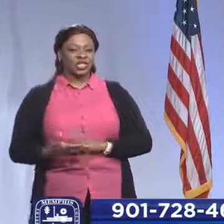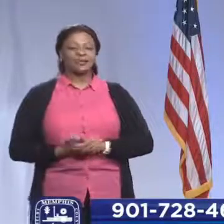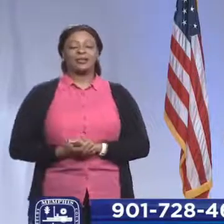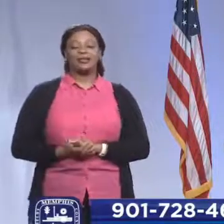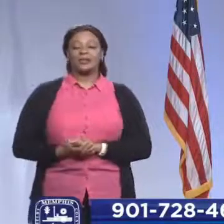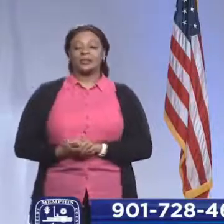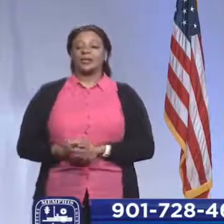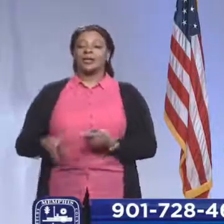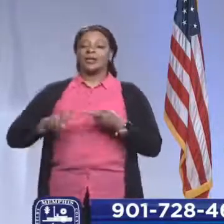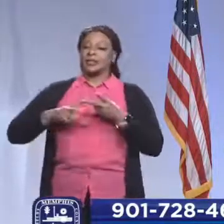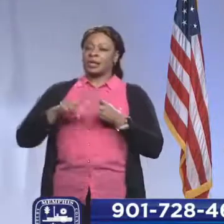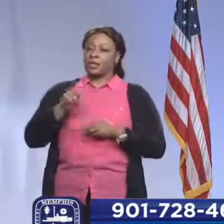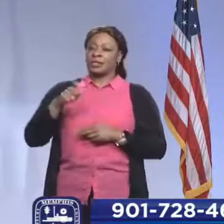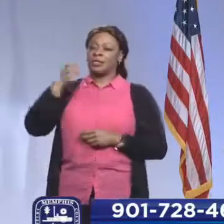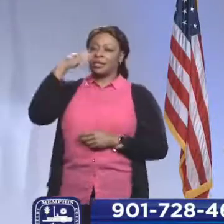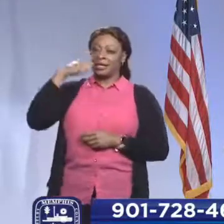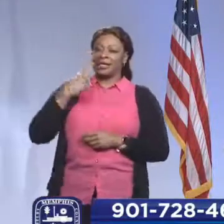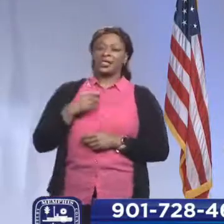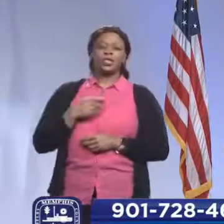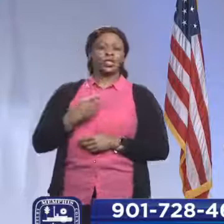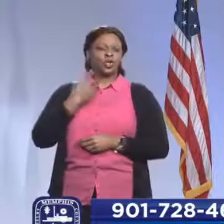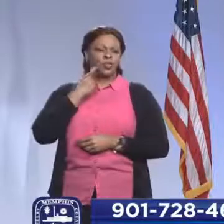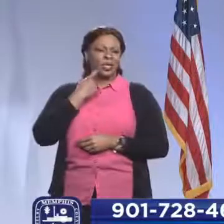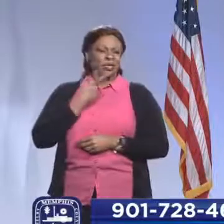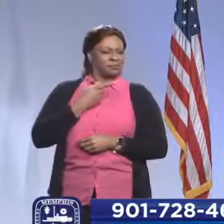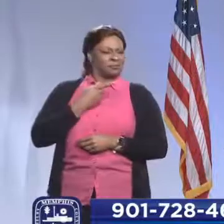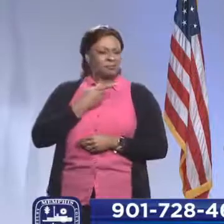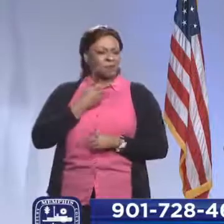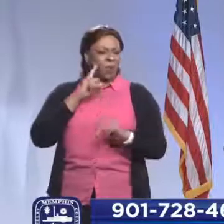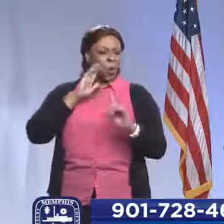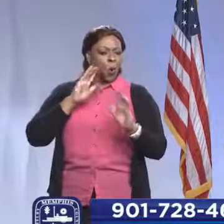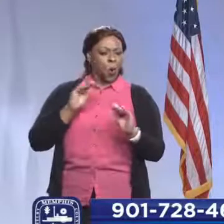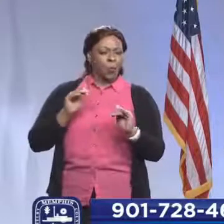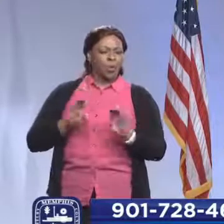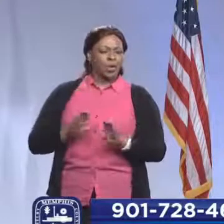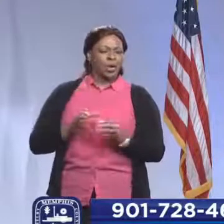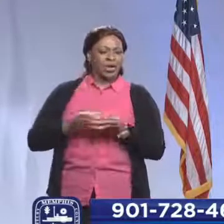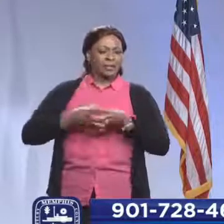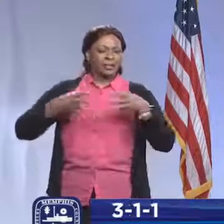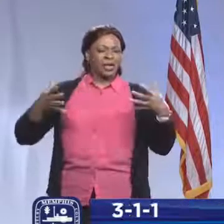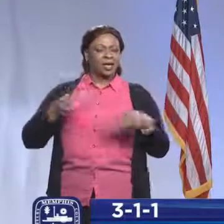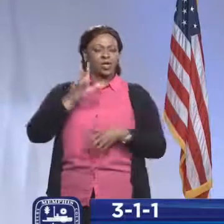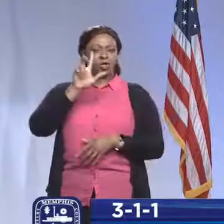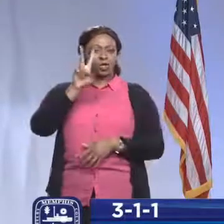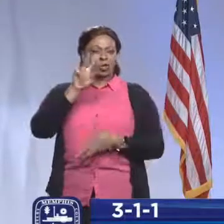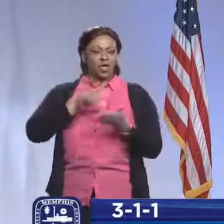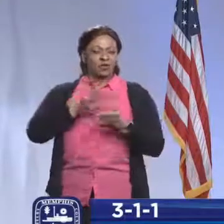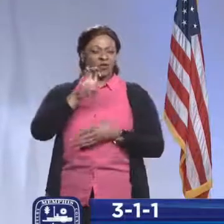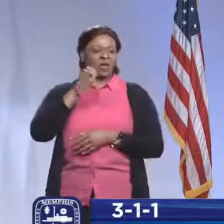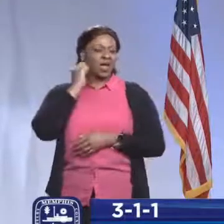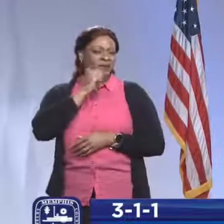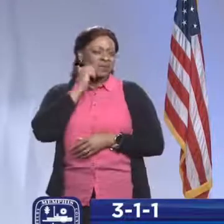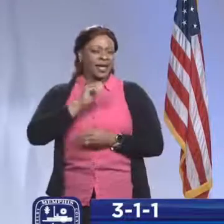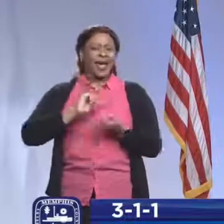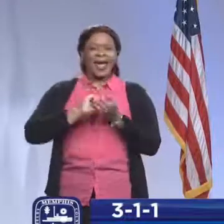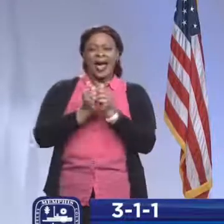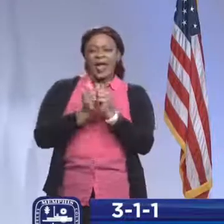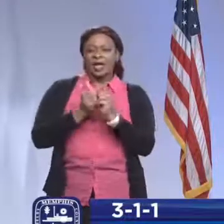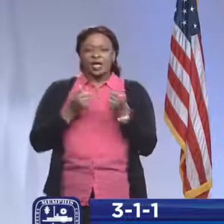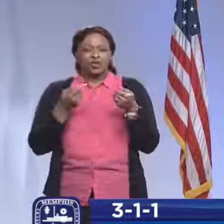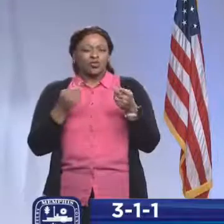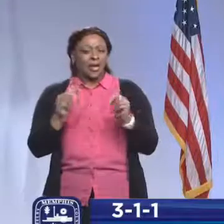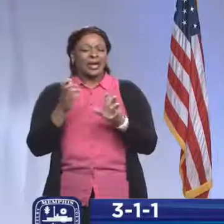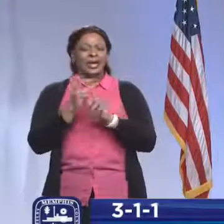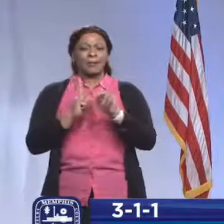So my second question is on testing. You recently said that you hope to expand to about 2,400 a day. How do you go about trying to